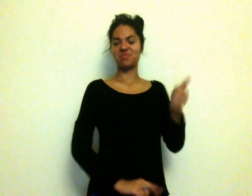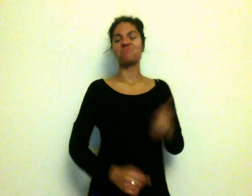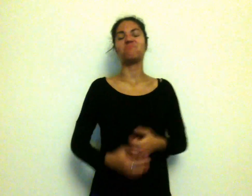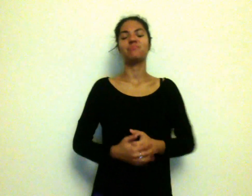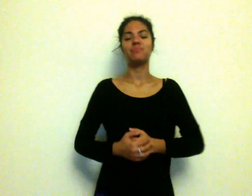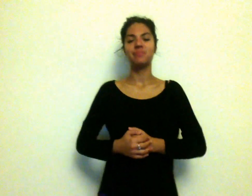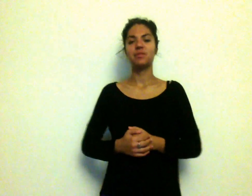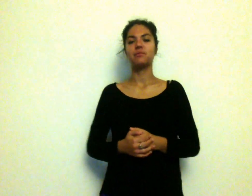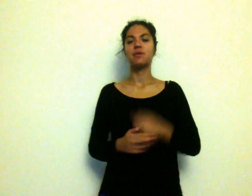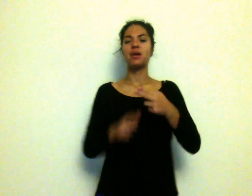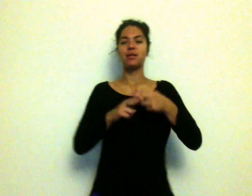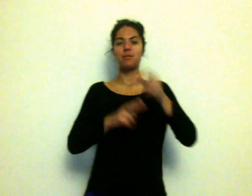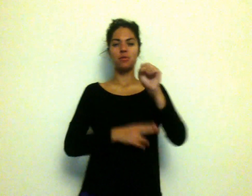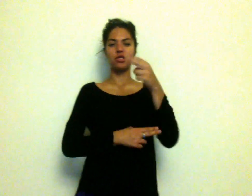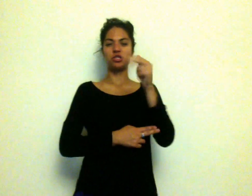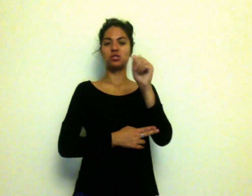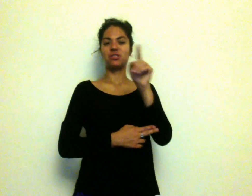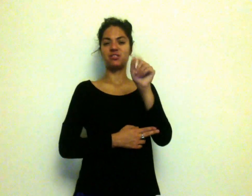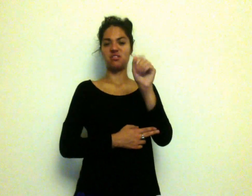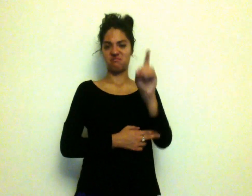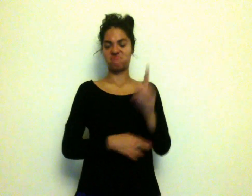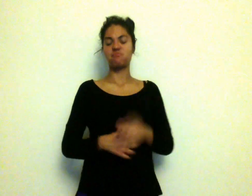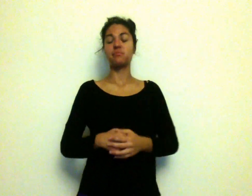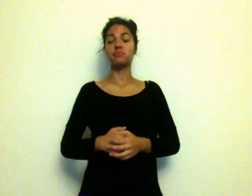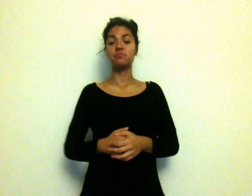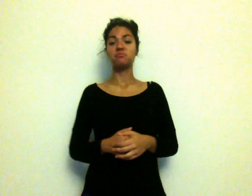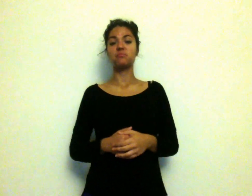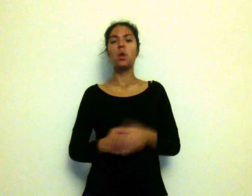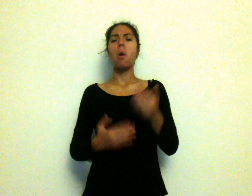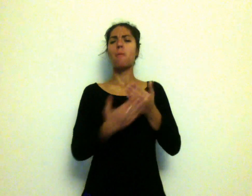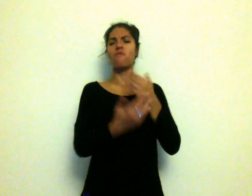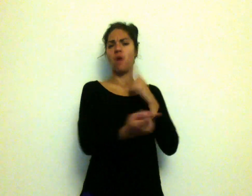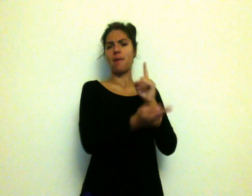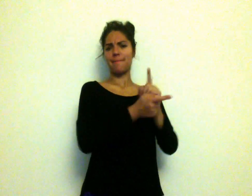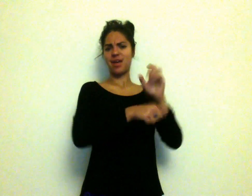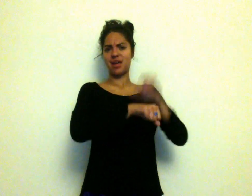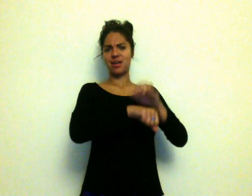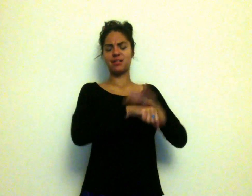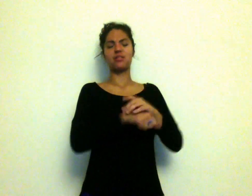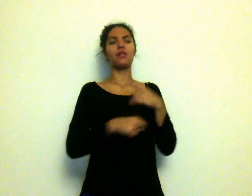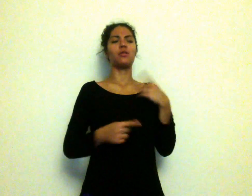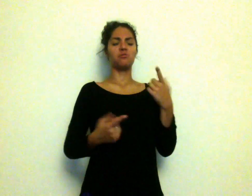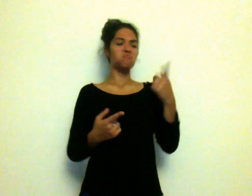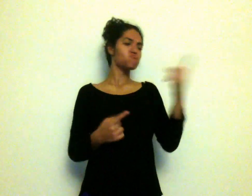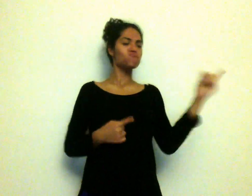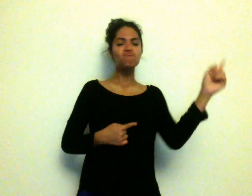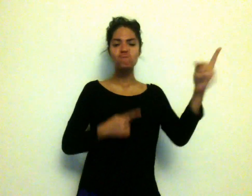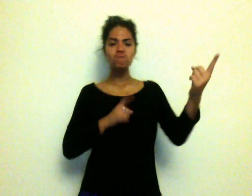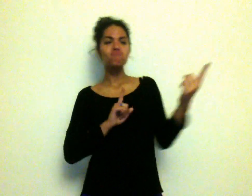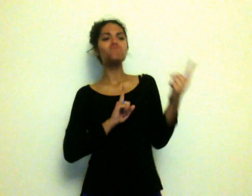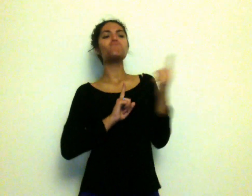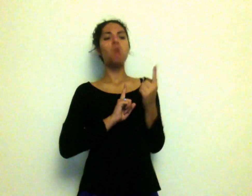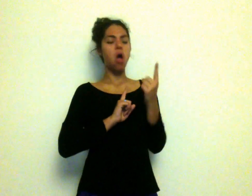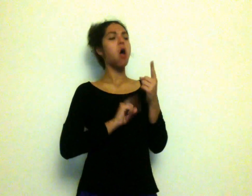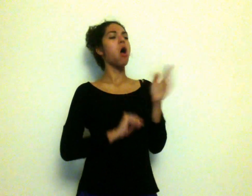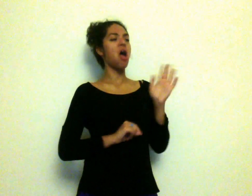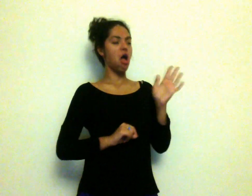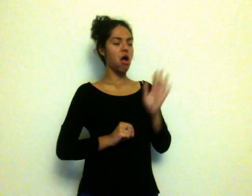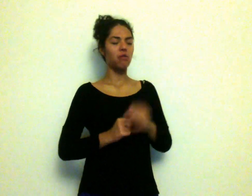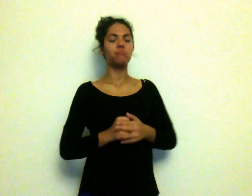Sunday morning in London, he met me in the aisle there, and he talked to me for several moments. And one of the things he said to me has stayed